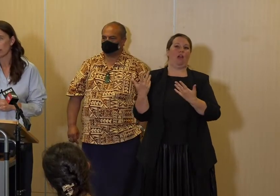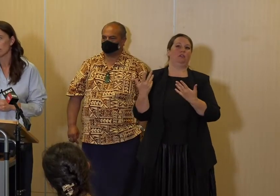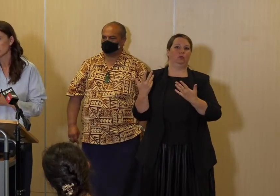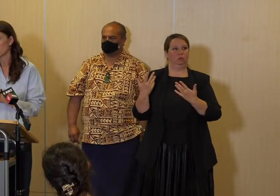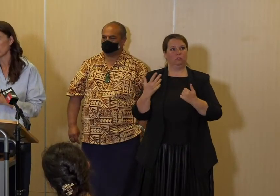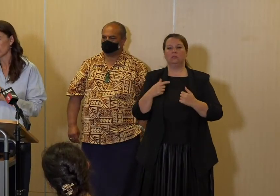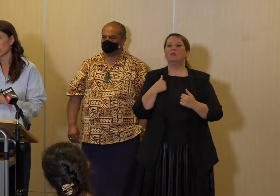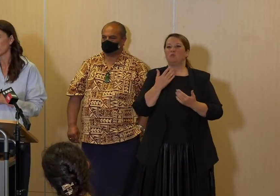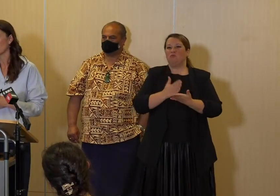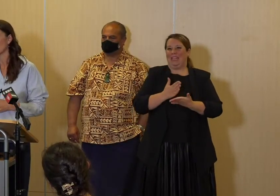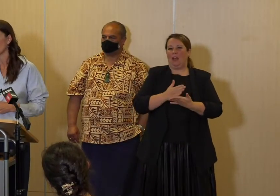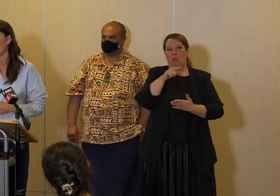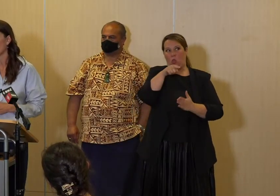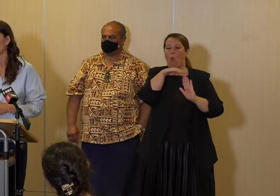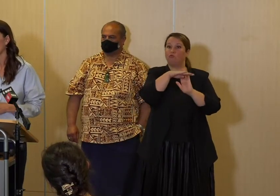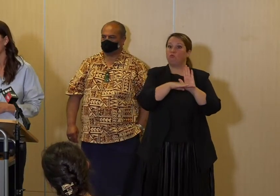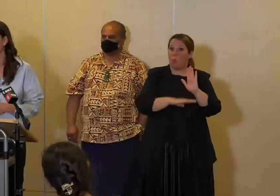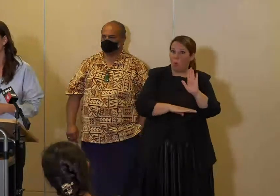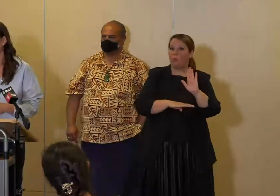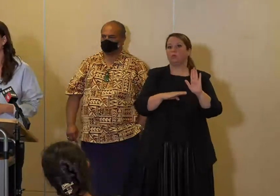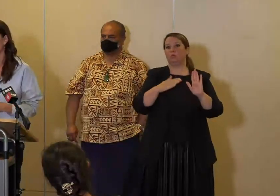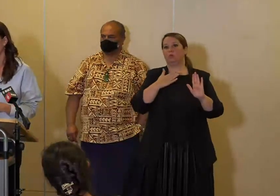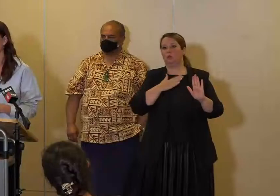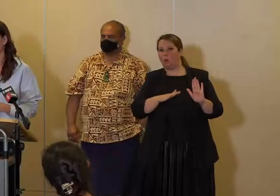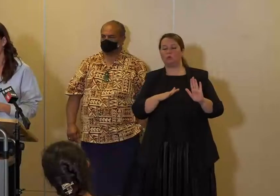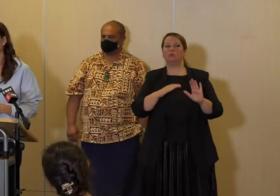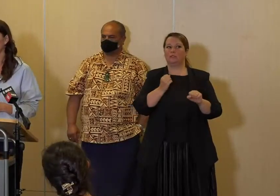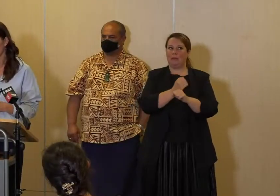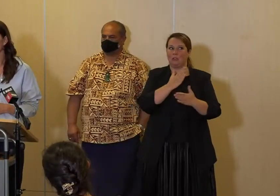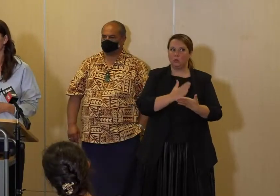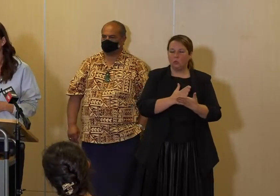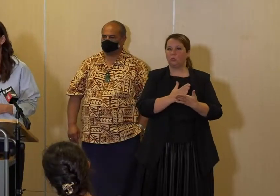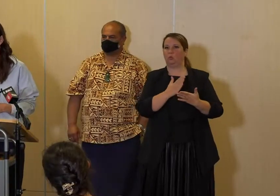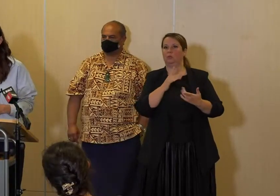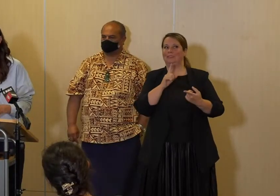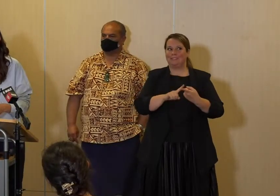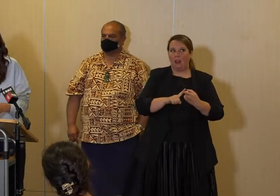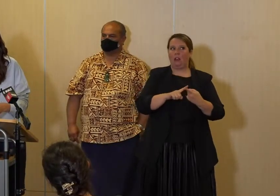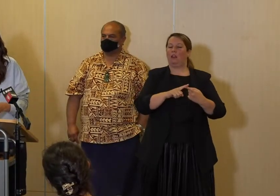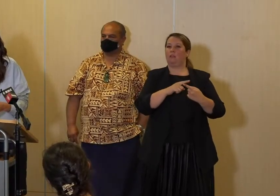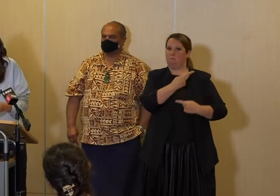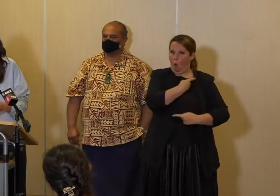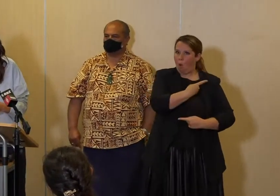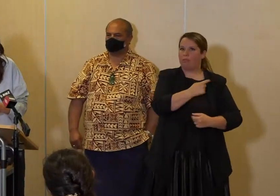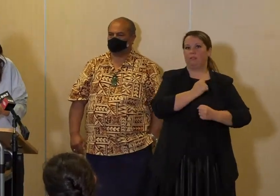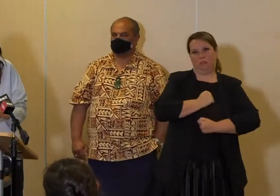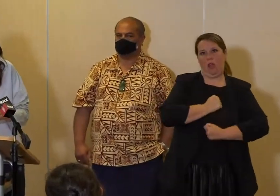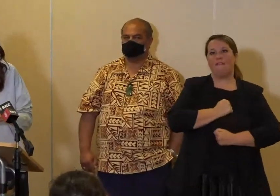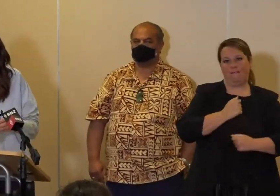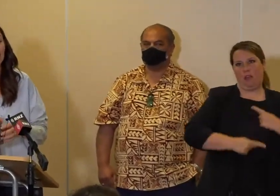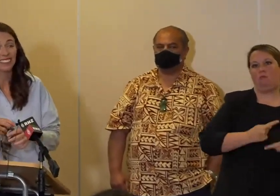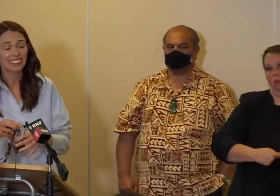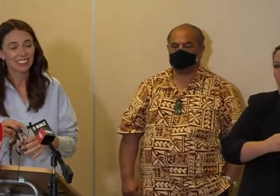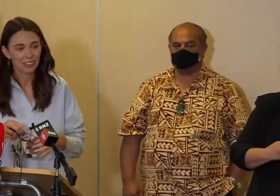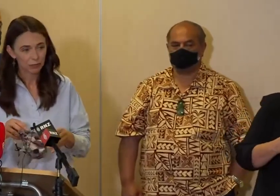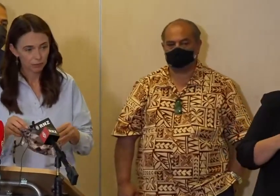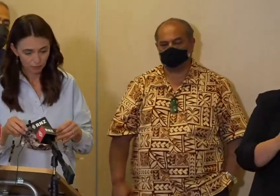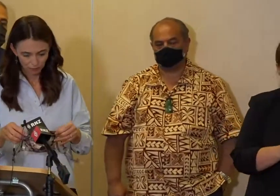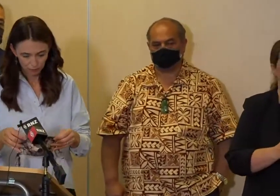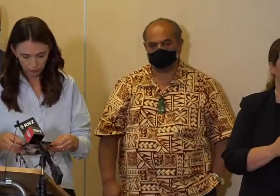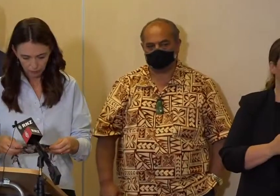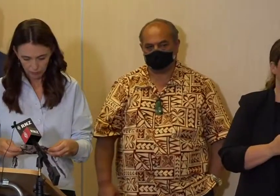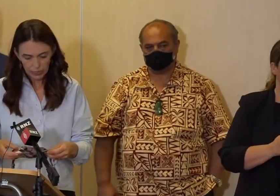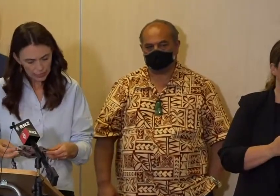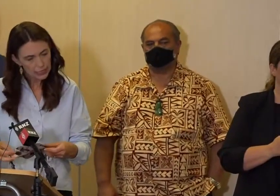recent times, been one of the greater deciding factors for us. Okay, last one?